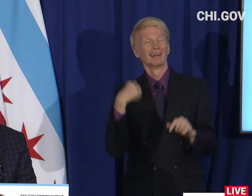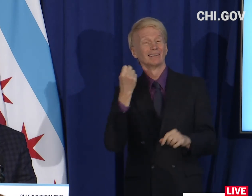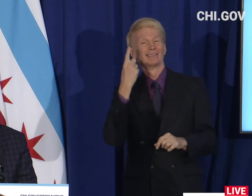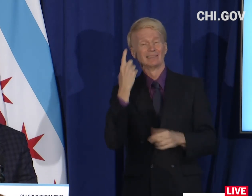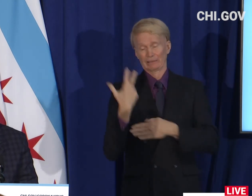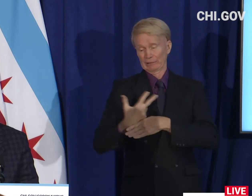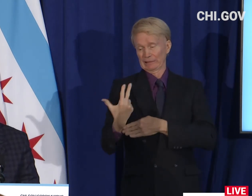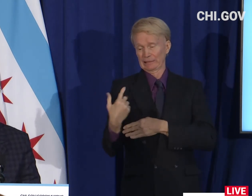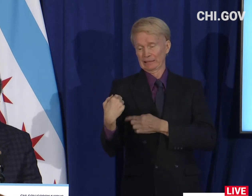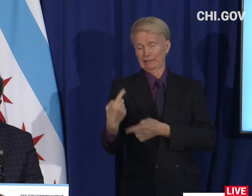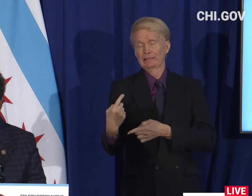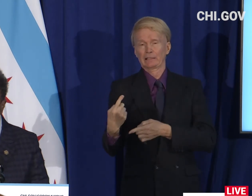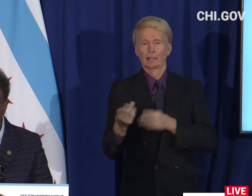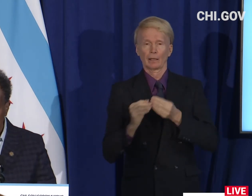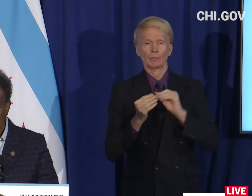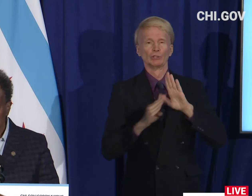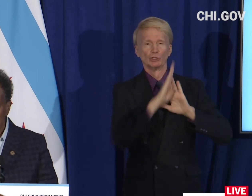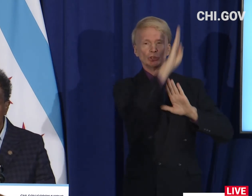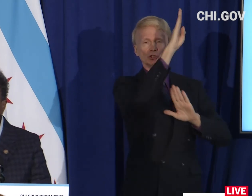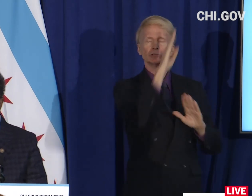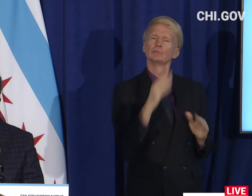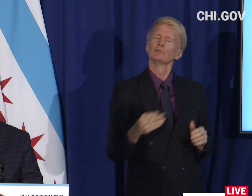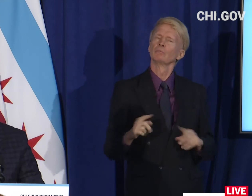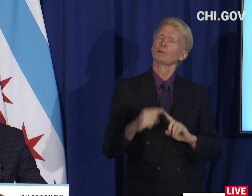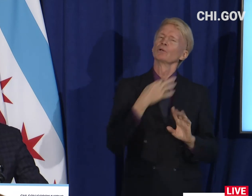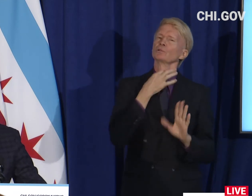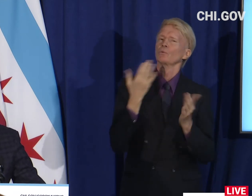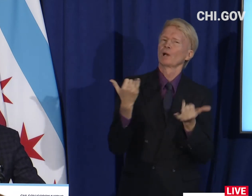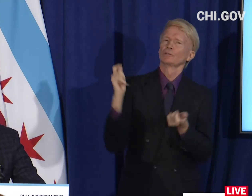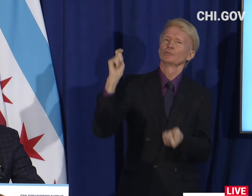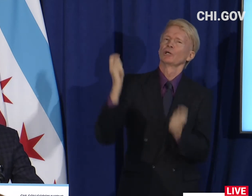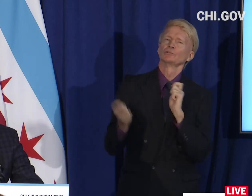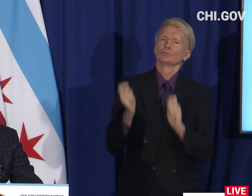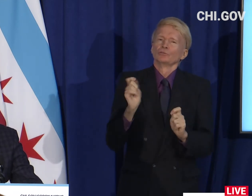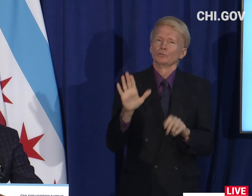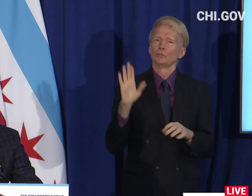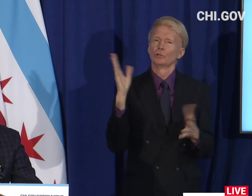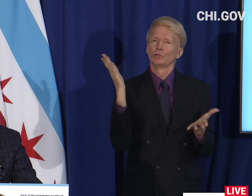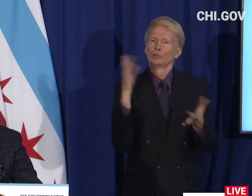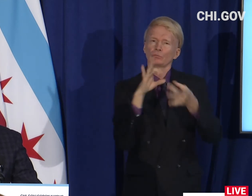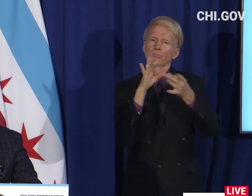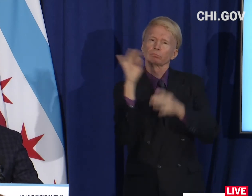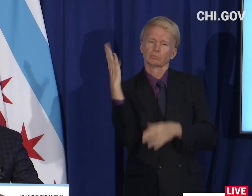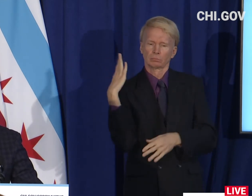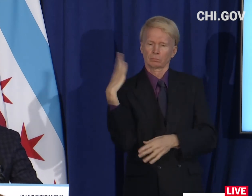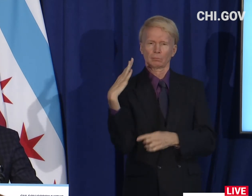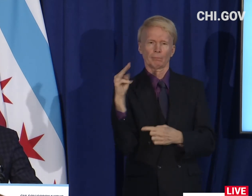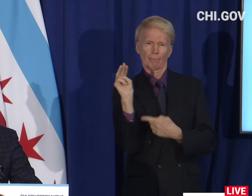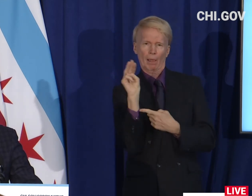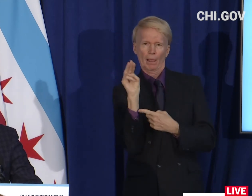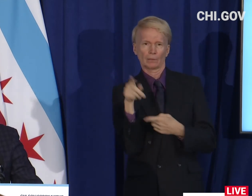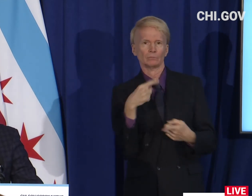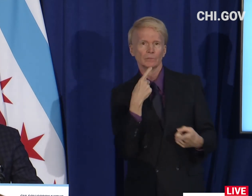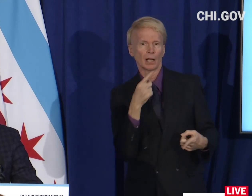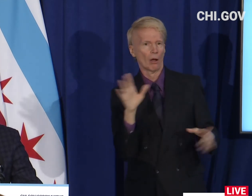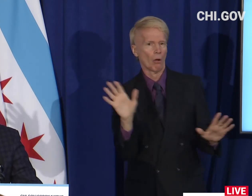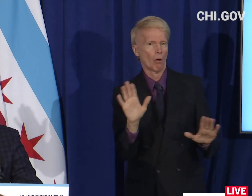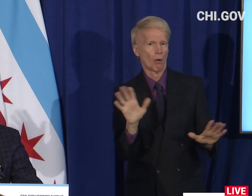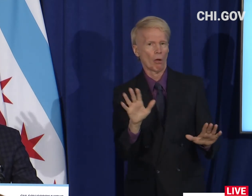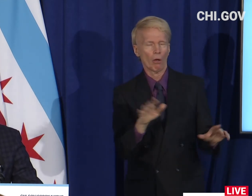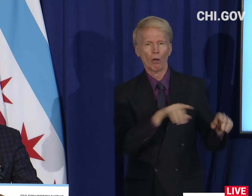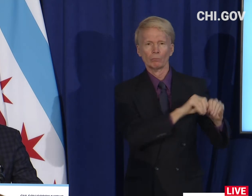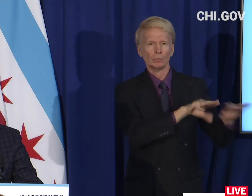last 3 days, but why a change in this? Well- If you made a big point on Monday of saying this is not